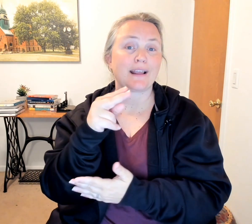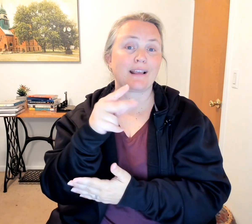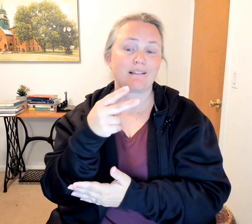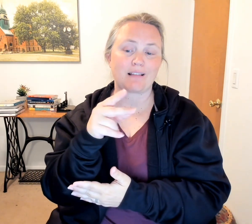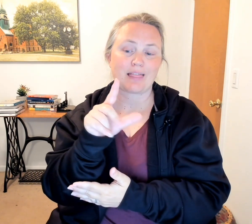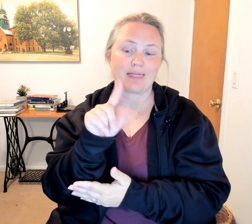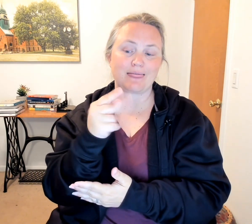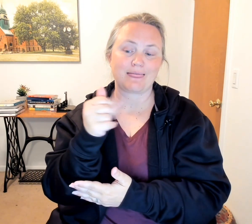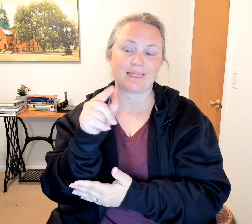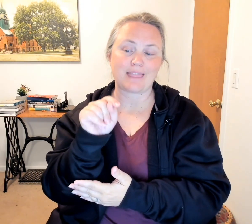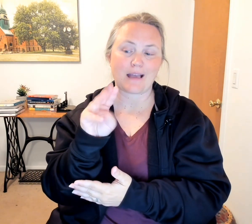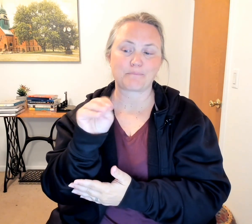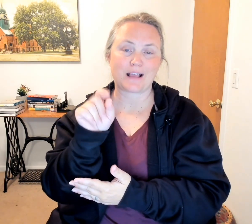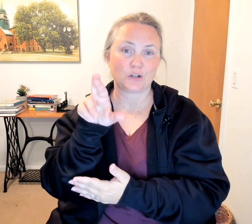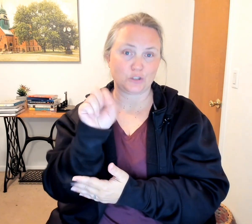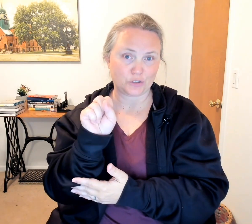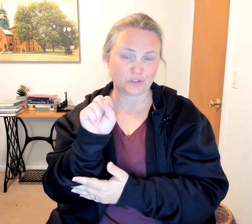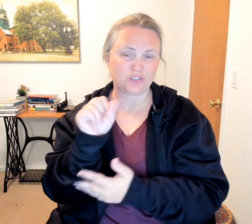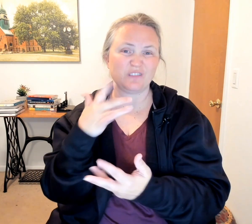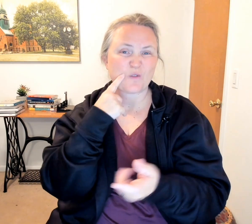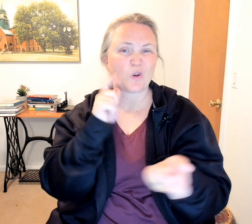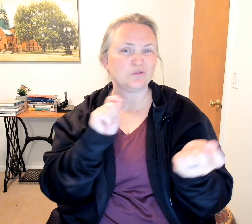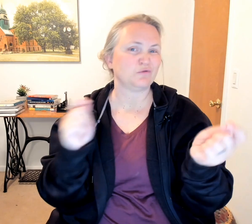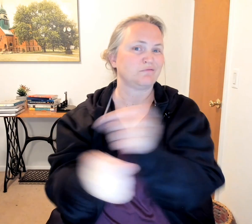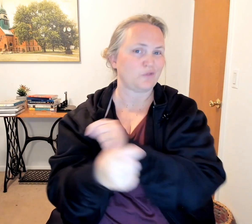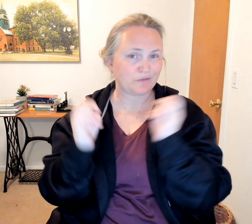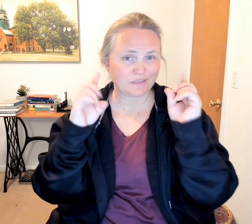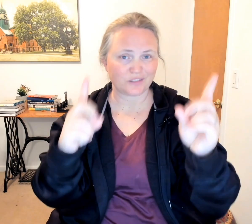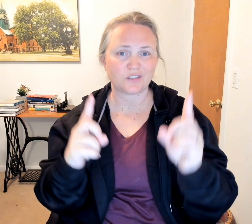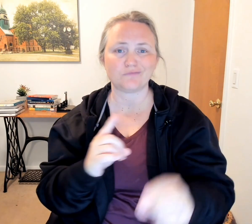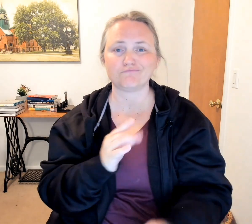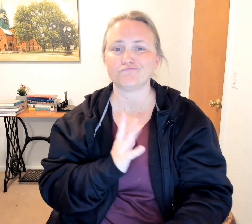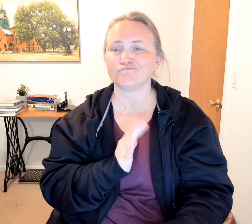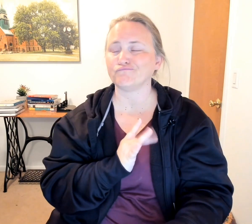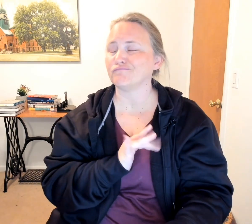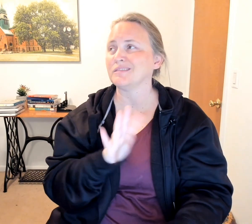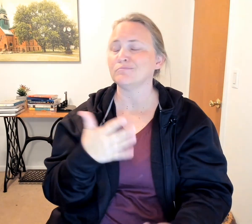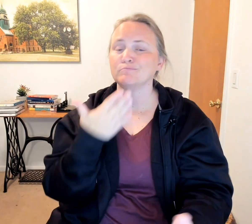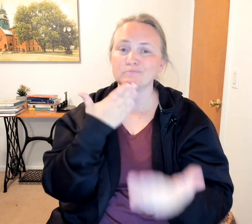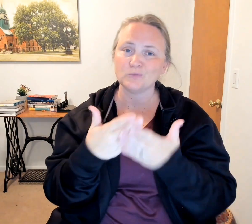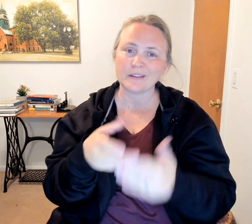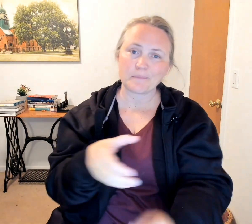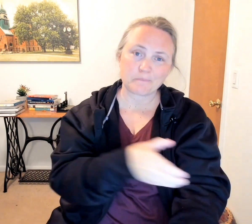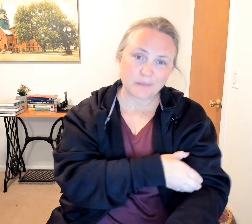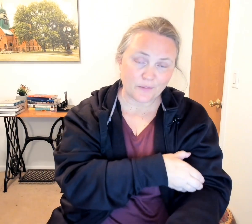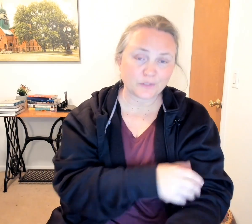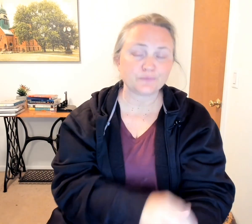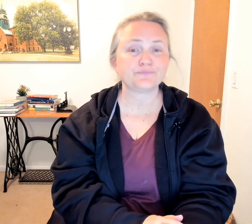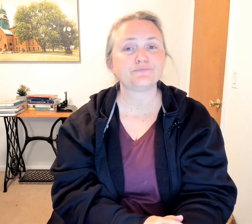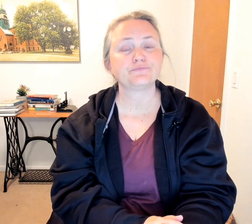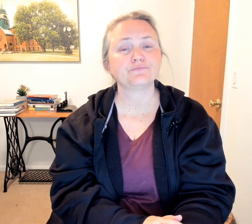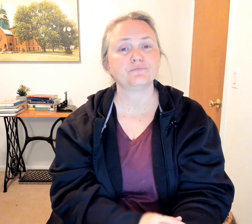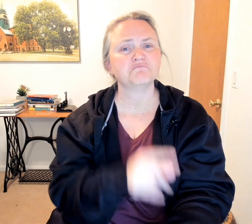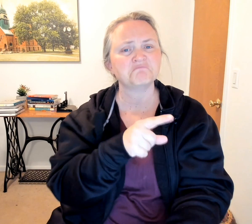That Matters, a field guide to course design for transformative education. This book was so powerful to me because it not